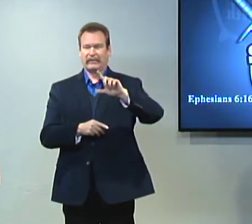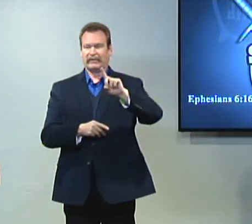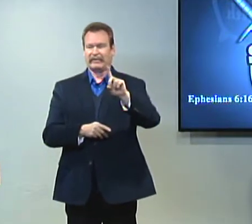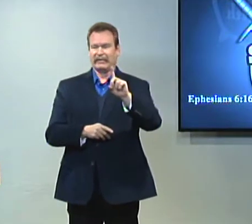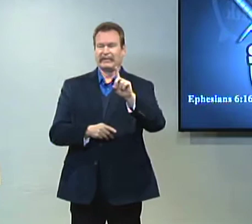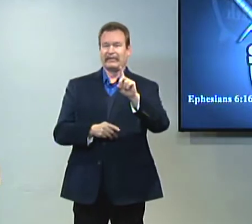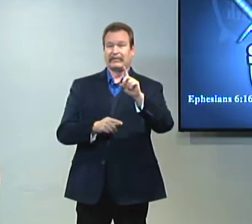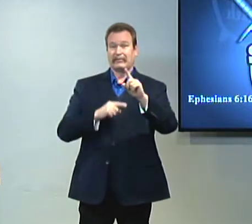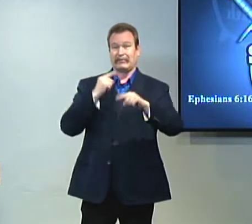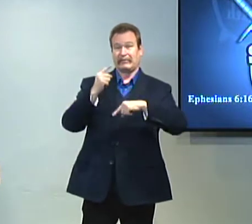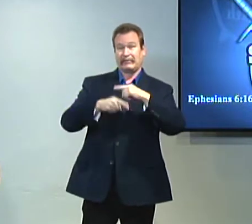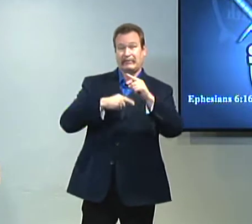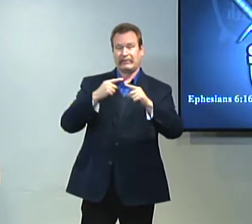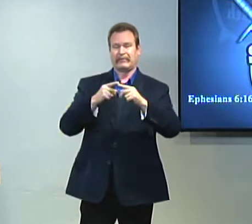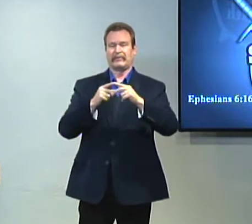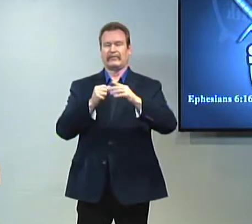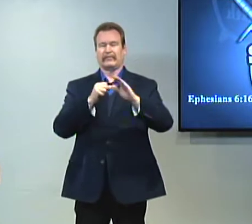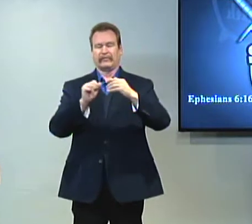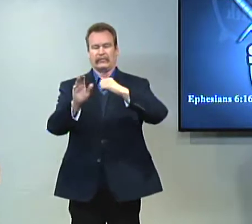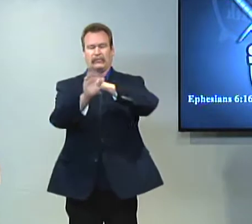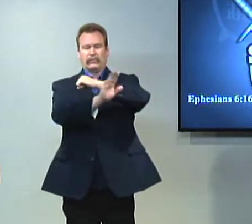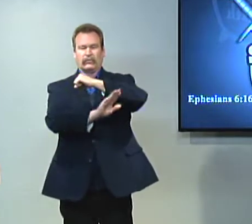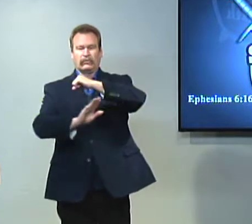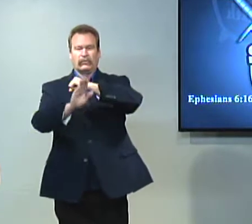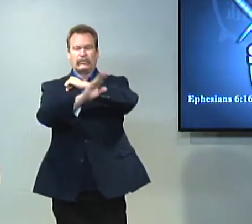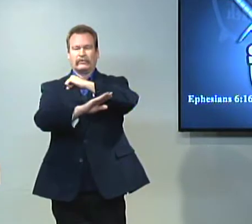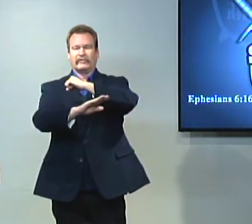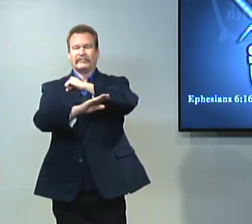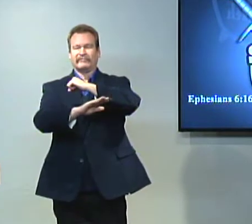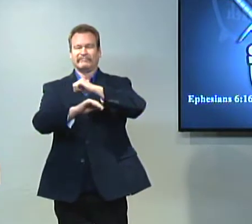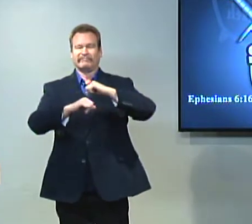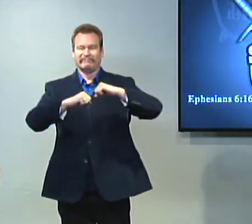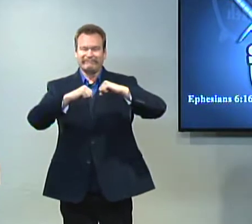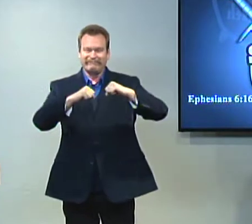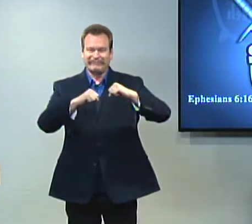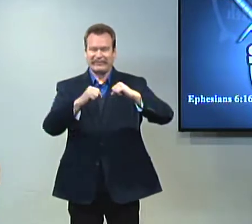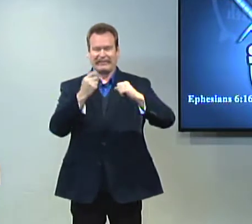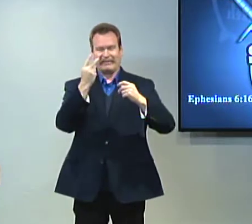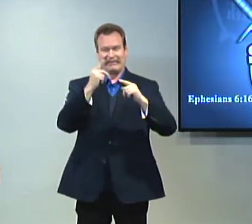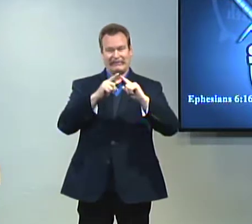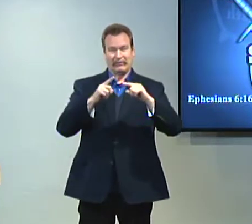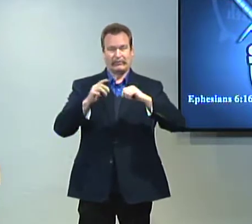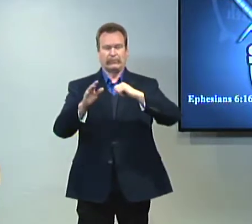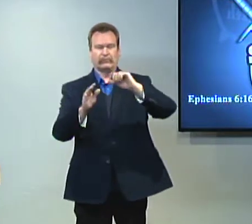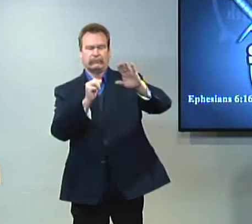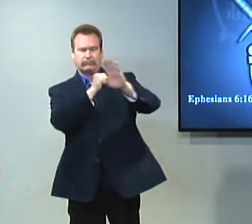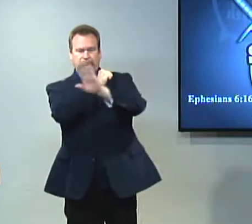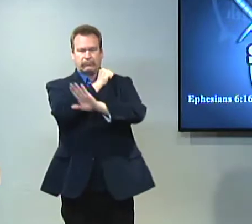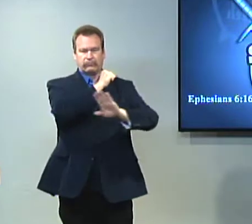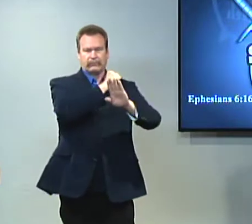In this section, it talks about a shield. And this is my sign for shield.